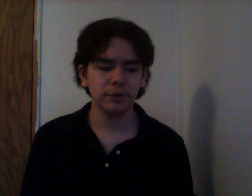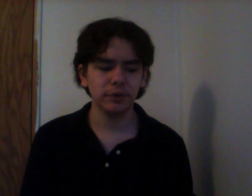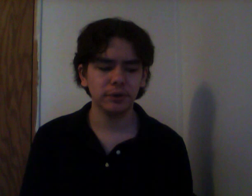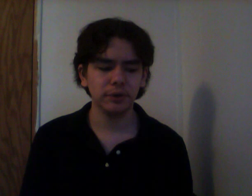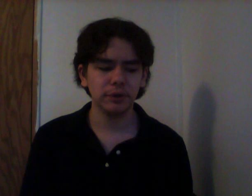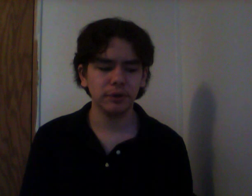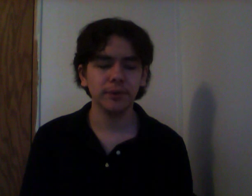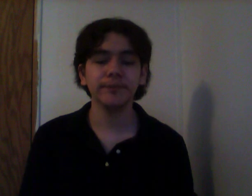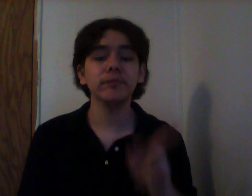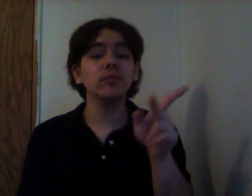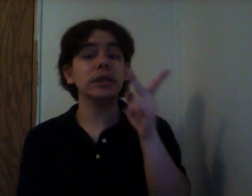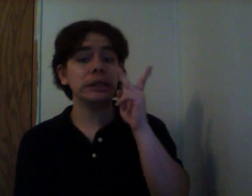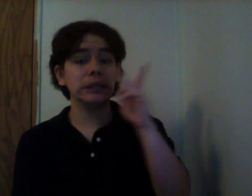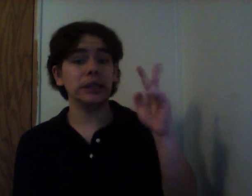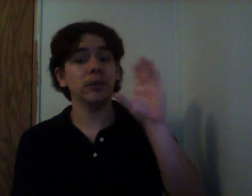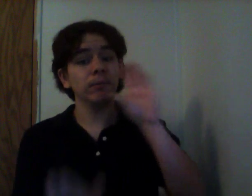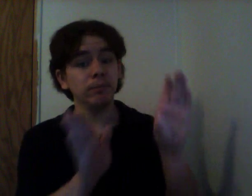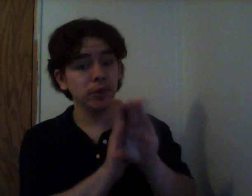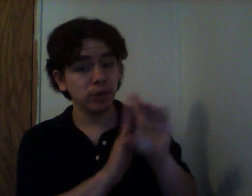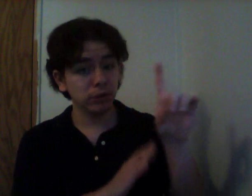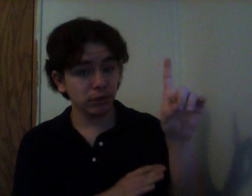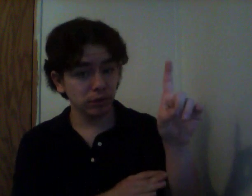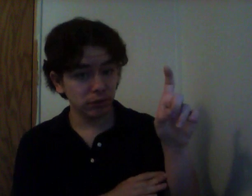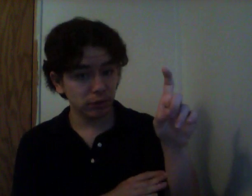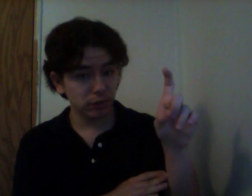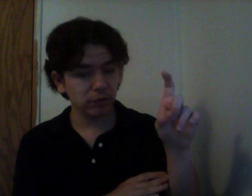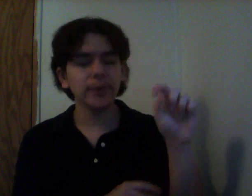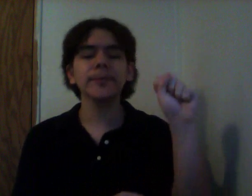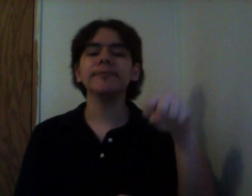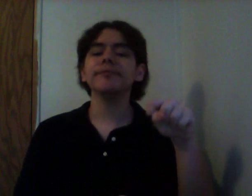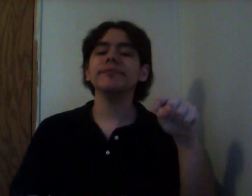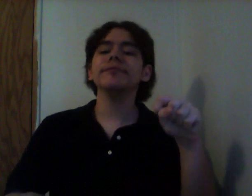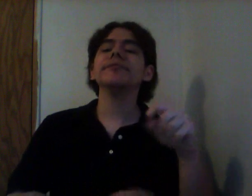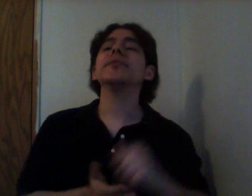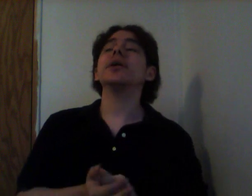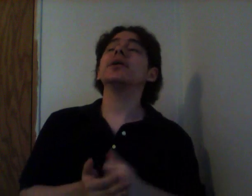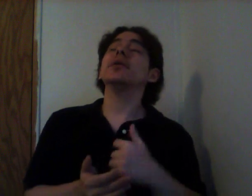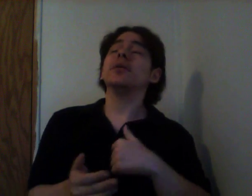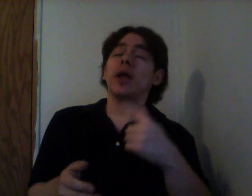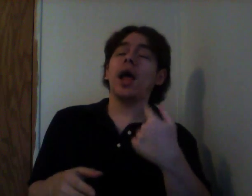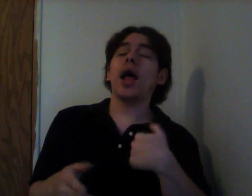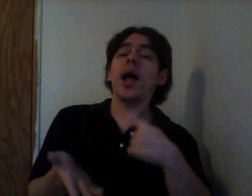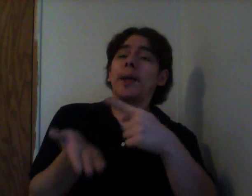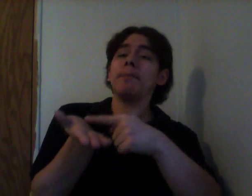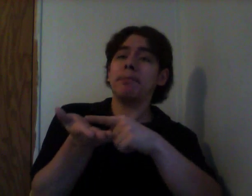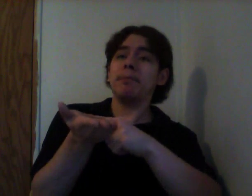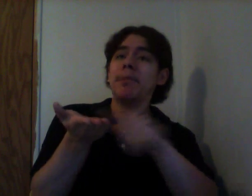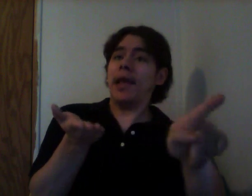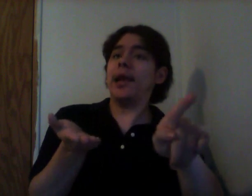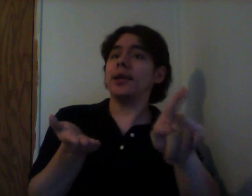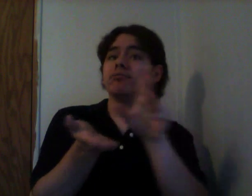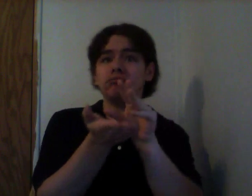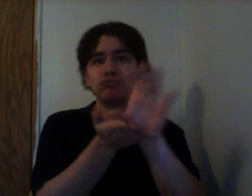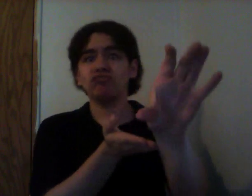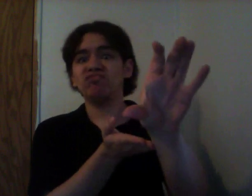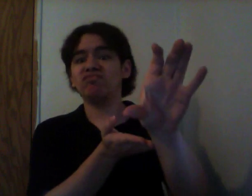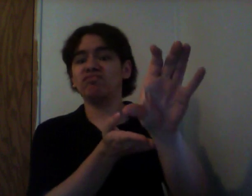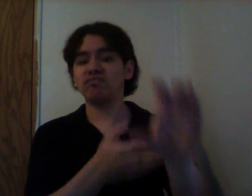it on the screen at the top, which just puts it more prominently placed. And I will use that for urgent questions, and then